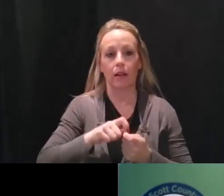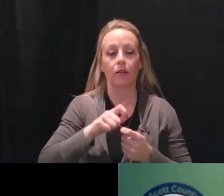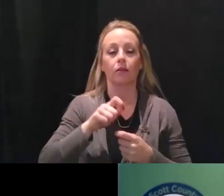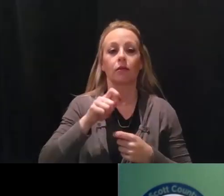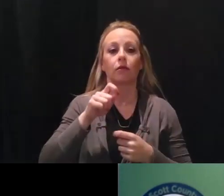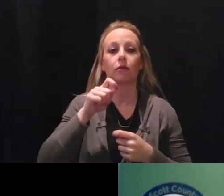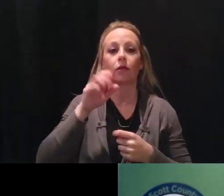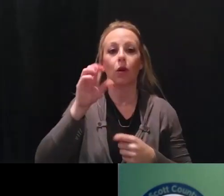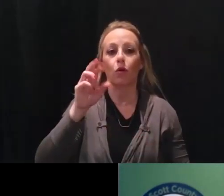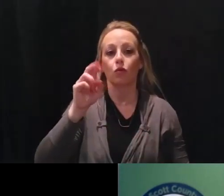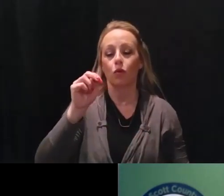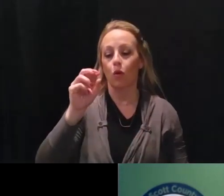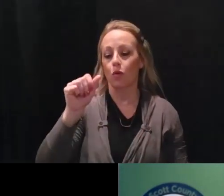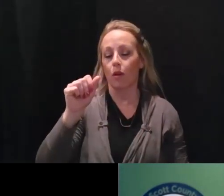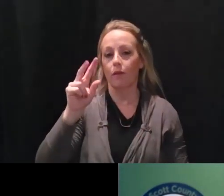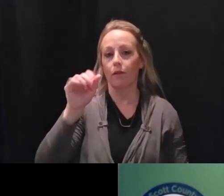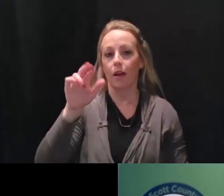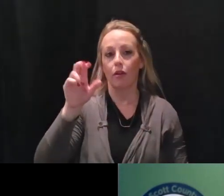coronavirus.iowa.gov.